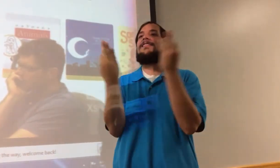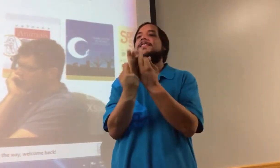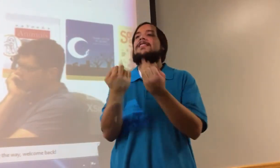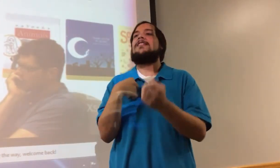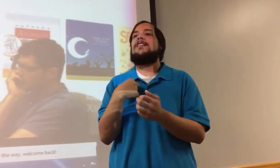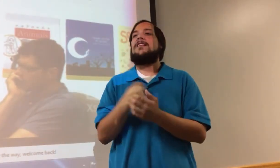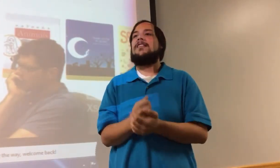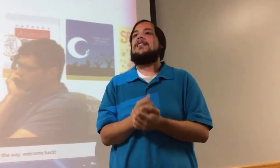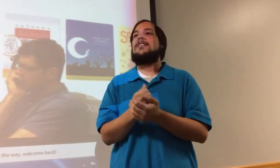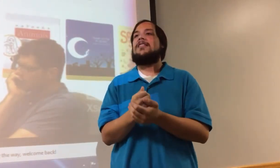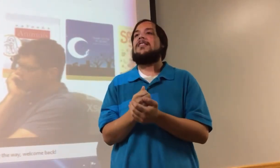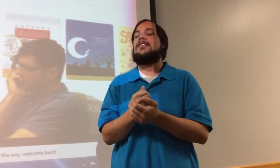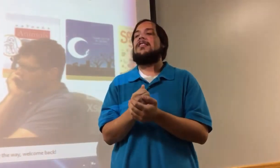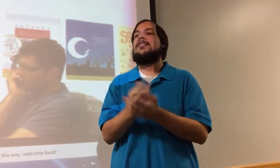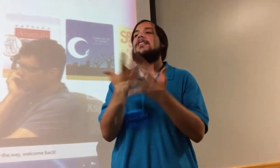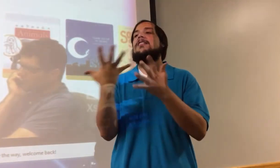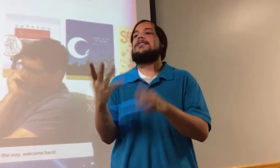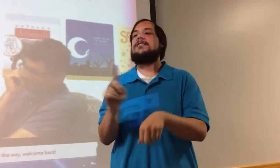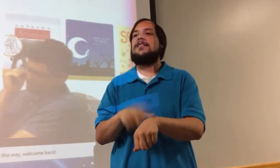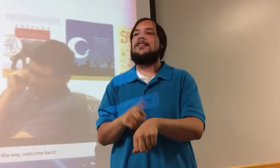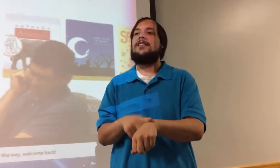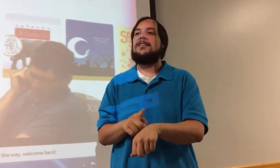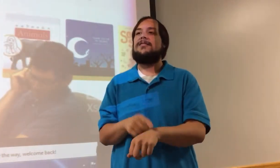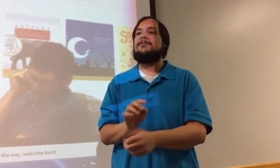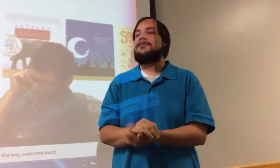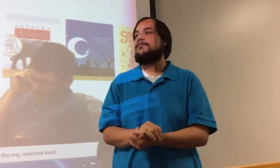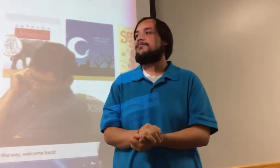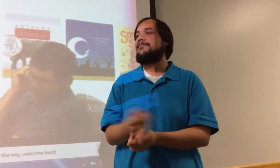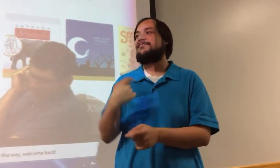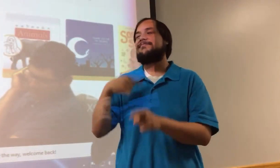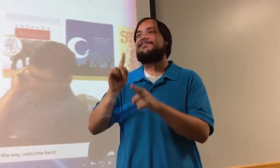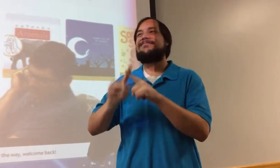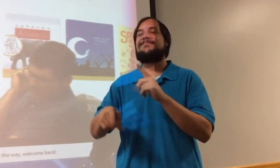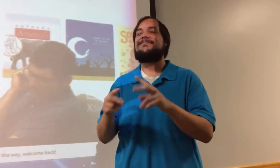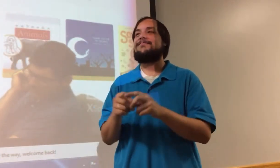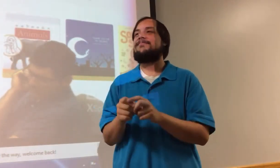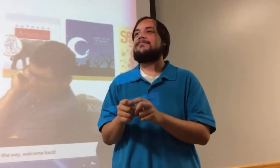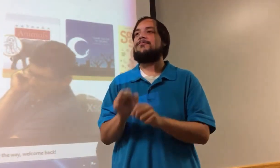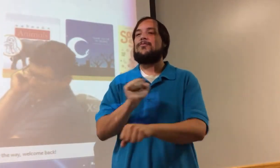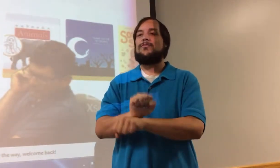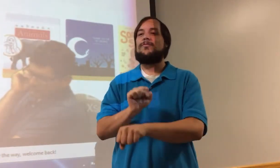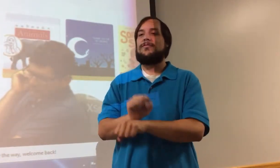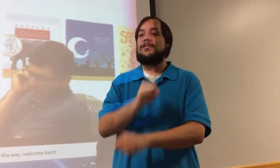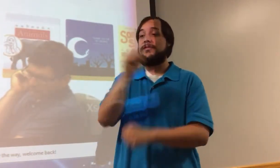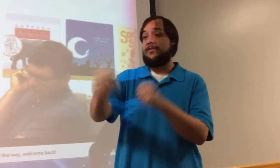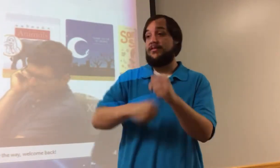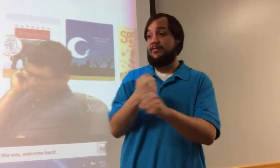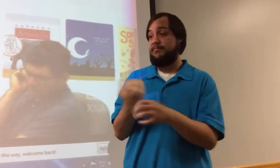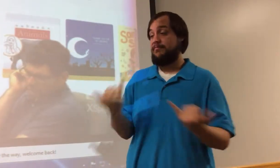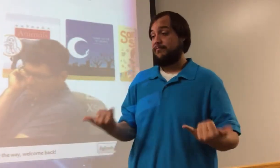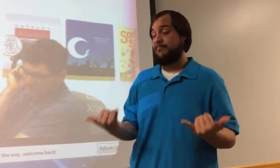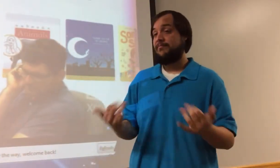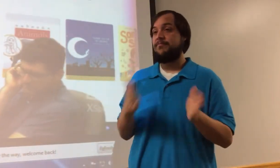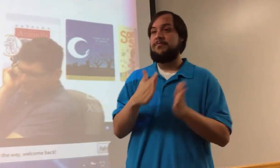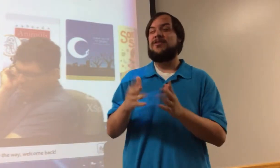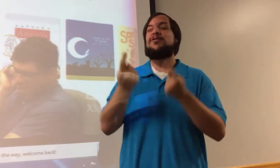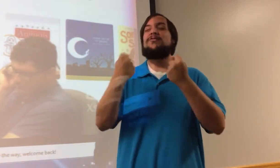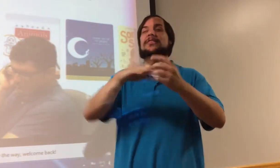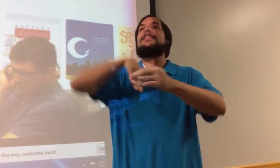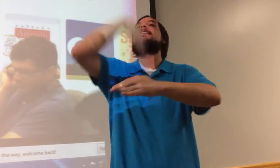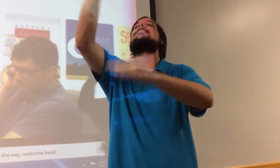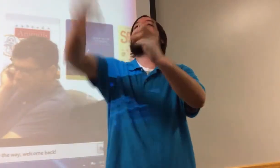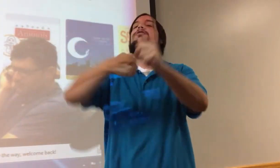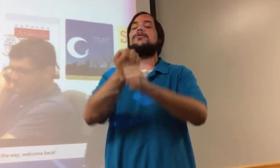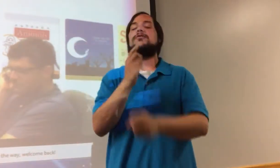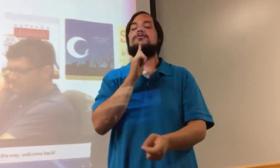time, and so anyway, we weren't able to make it work this year, but we are going to try to make that work for them this fall and